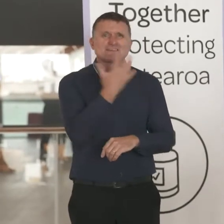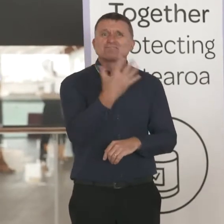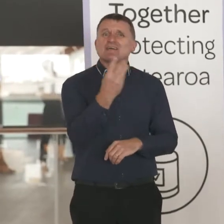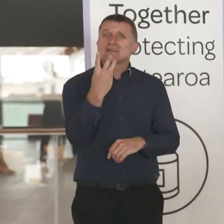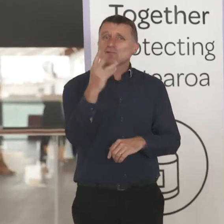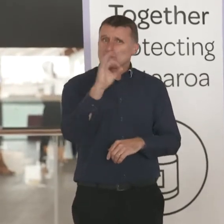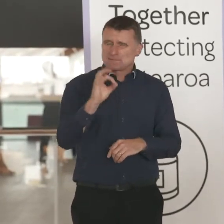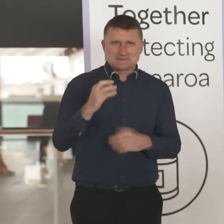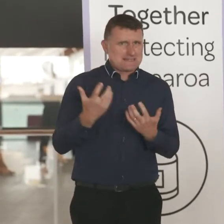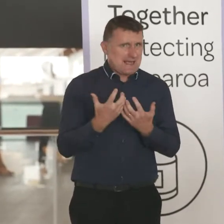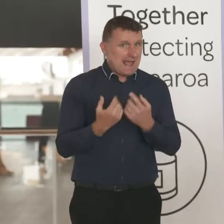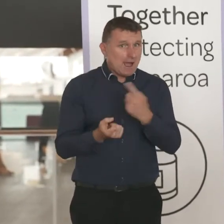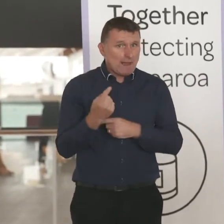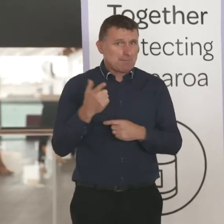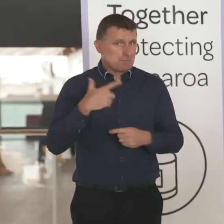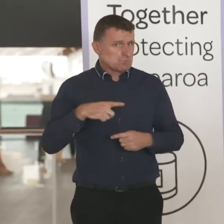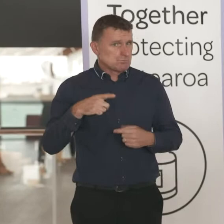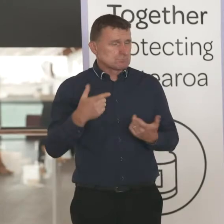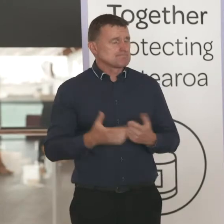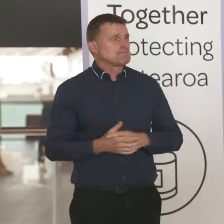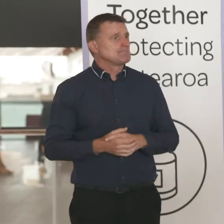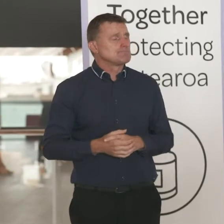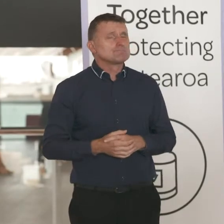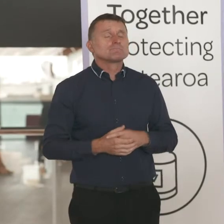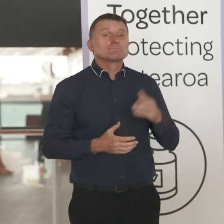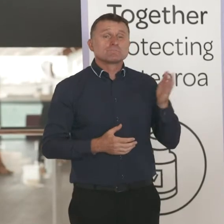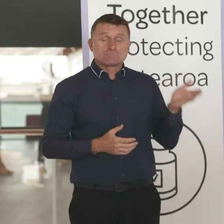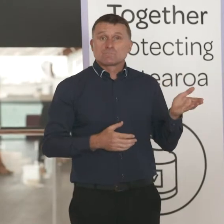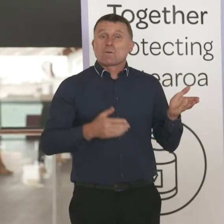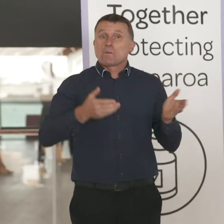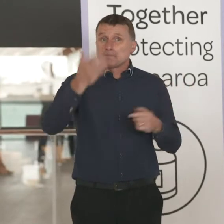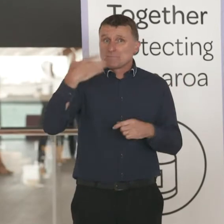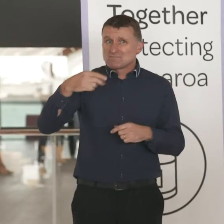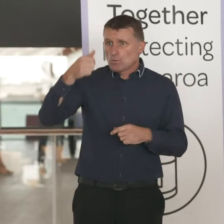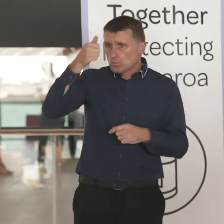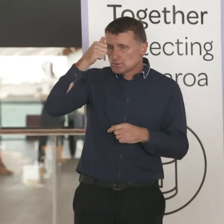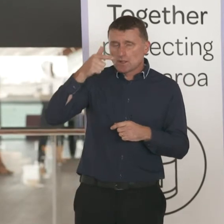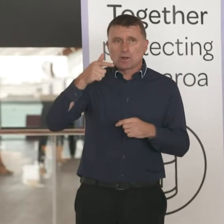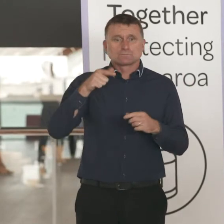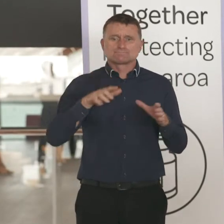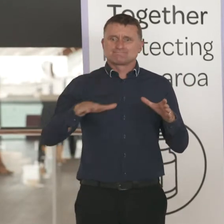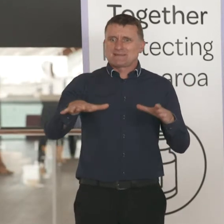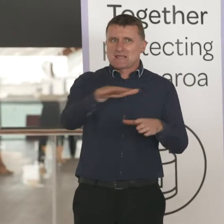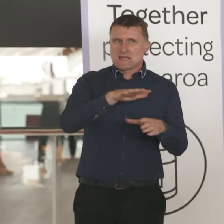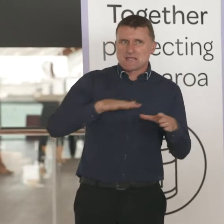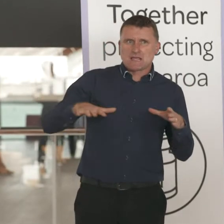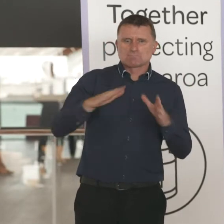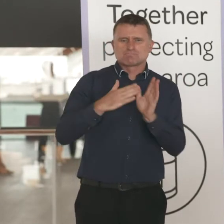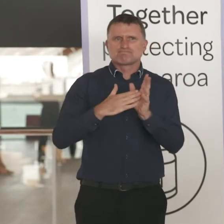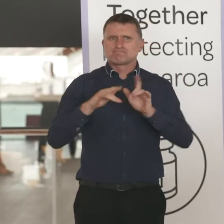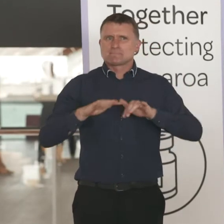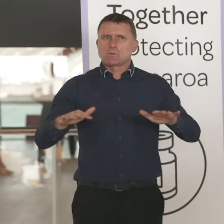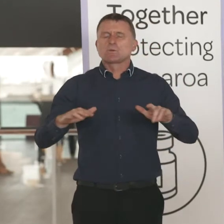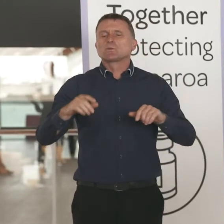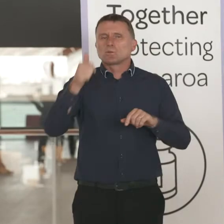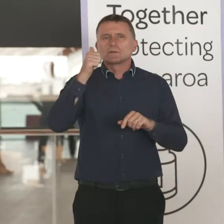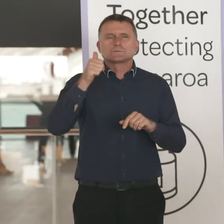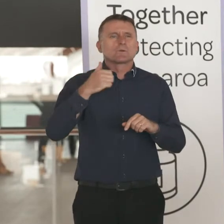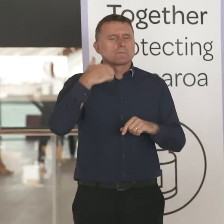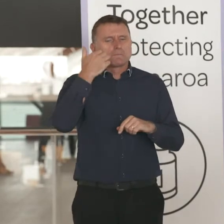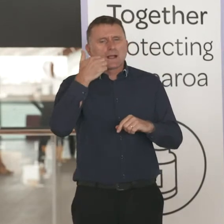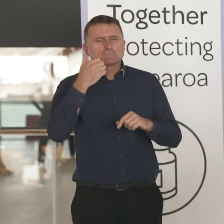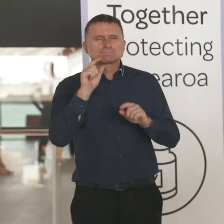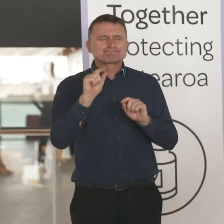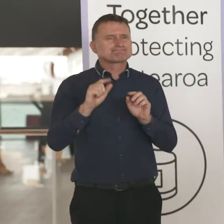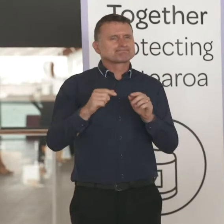Well, as we knew in the initial sequencing framework, we saw a slower uptake amongst Māori, and this was particularly exaggerated